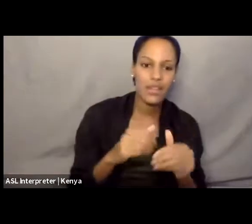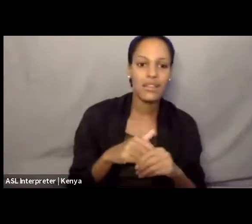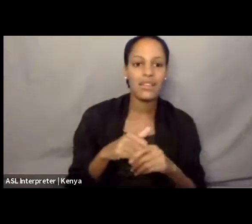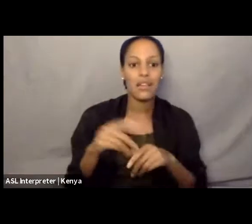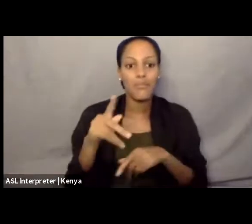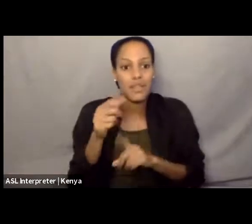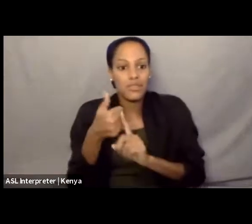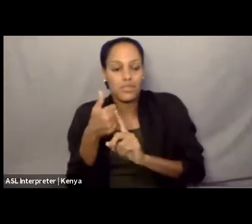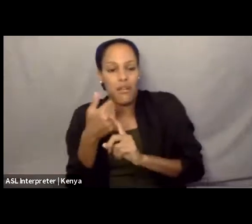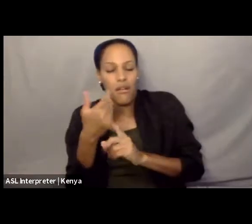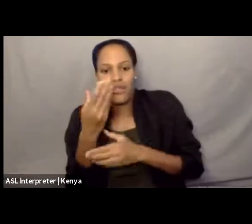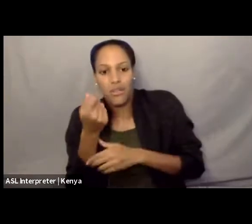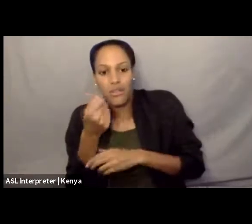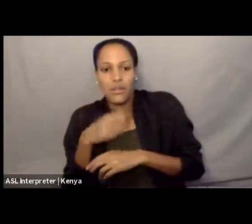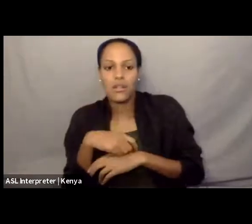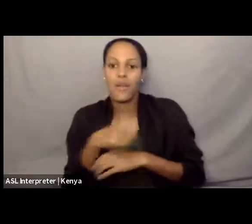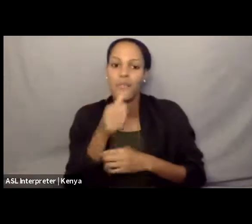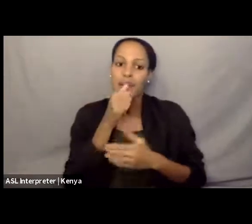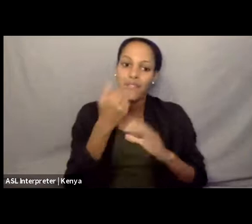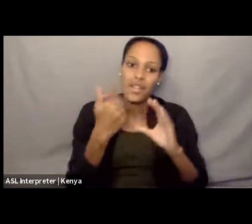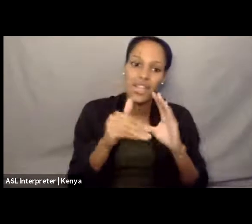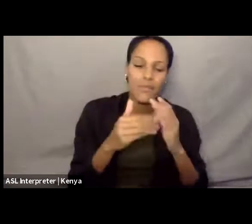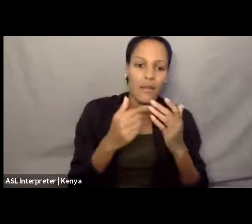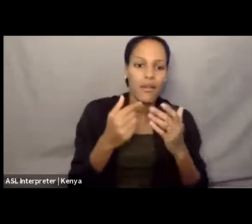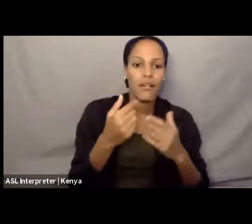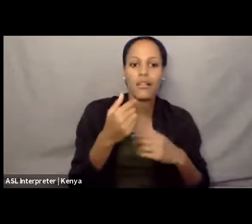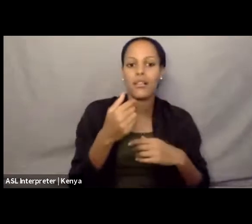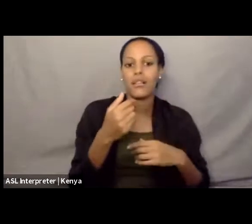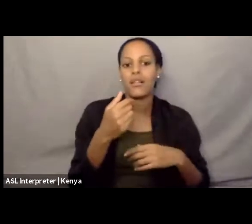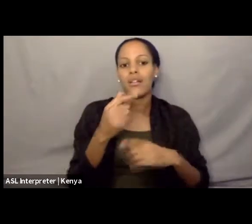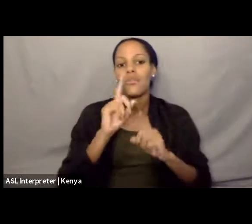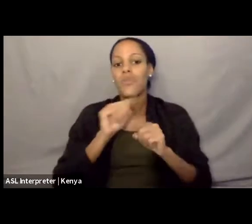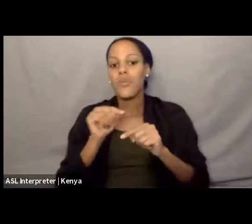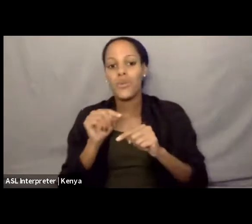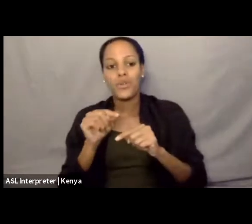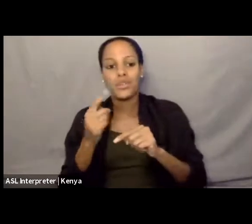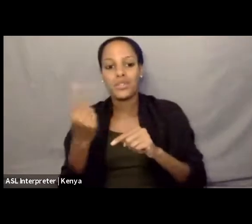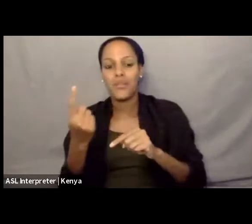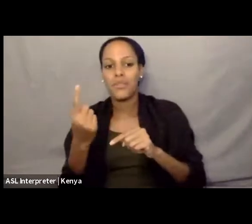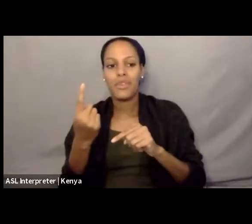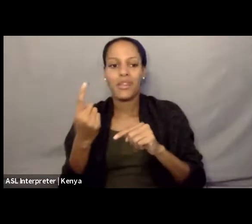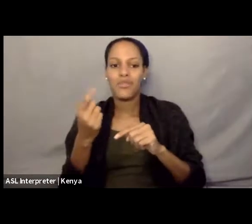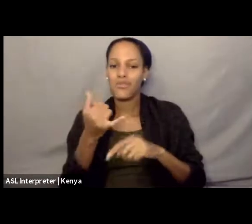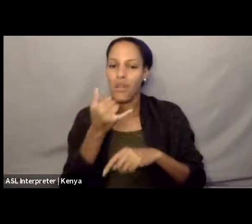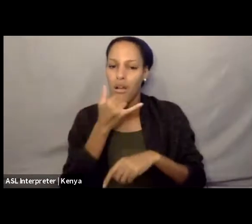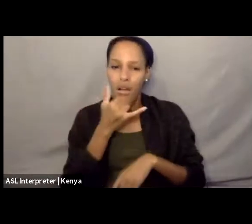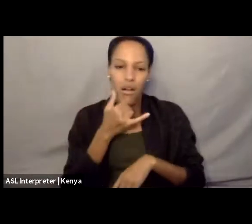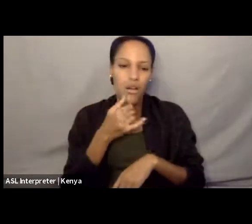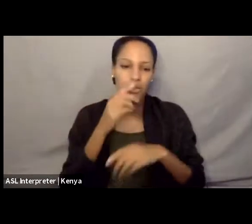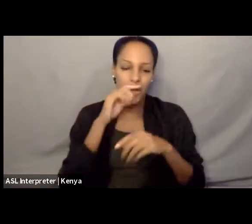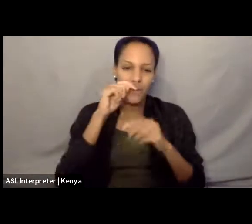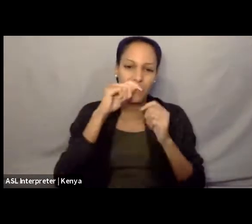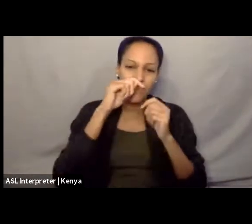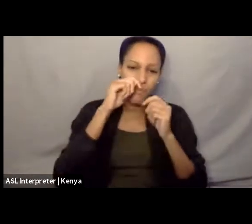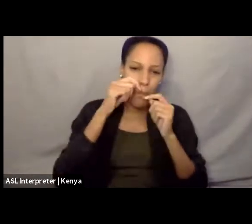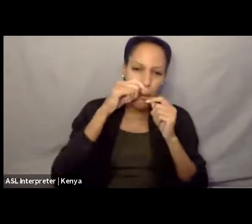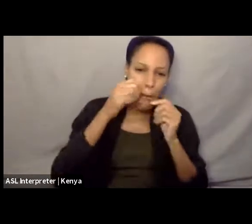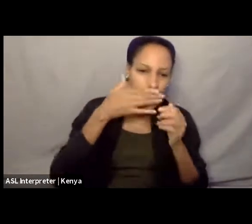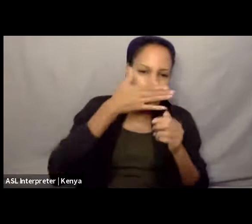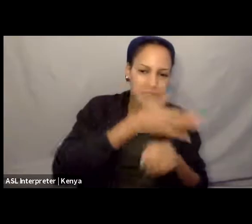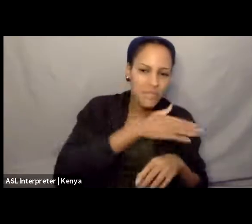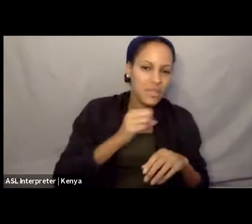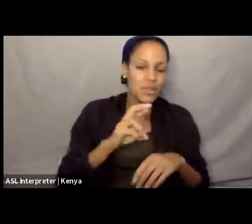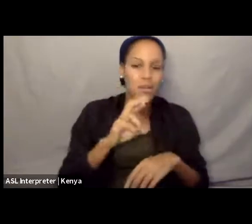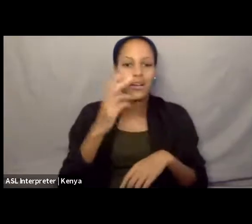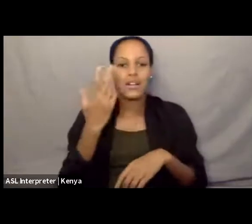email to the group, or burned the soup, or ordered your cortado with your fly down, or snot on your face, or opened your umbrella